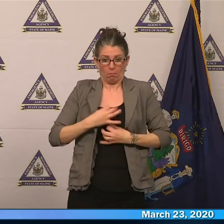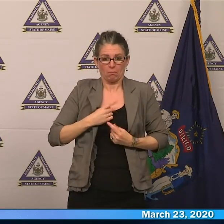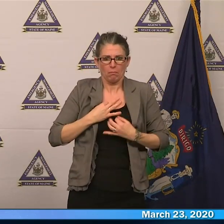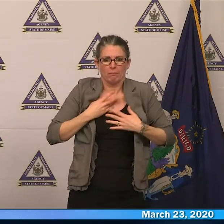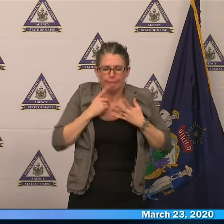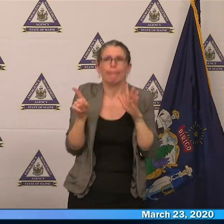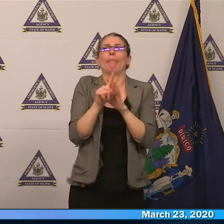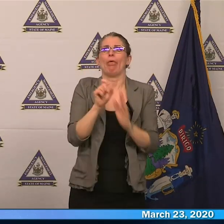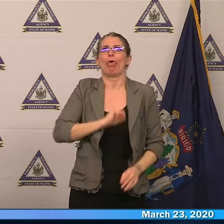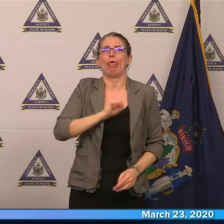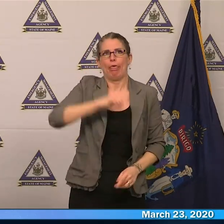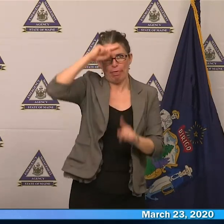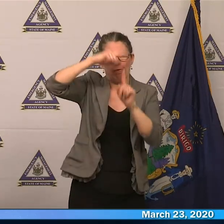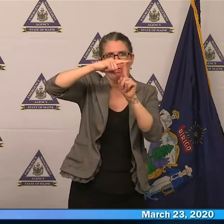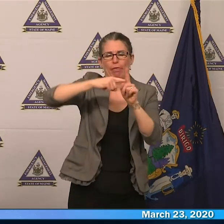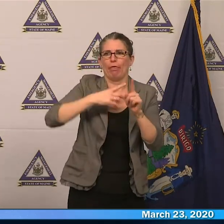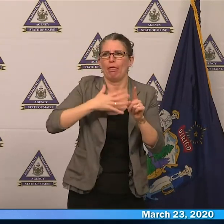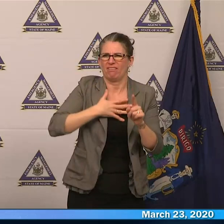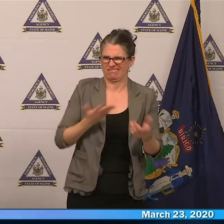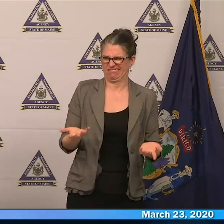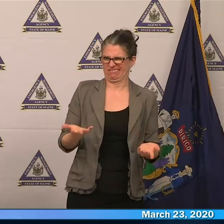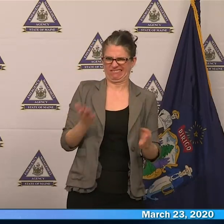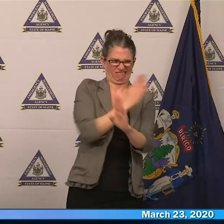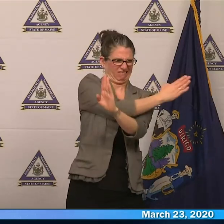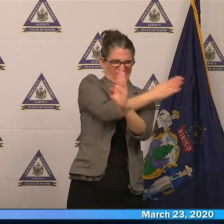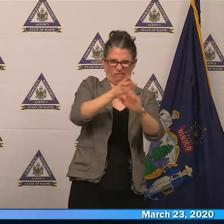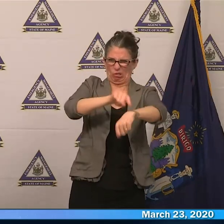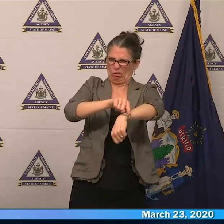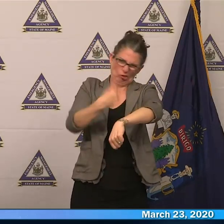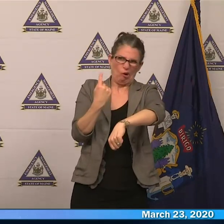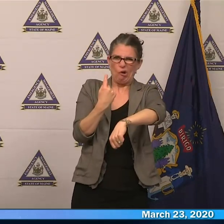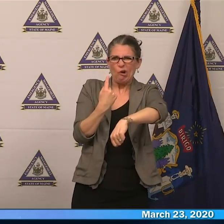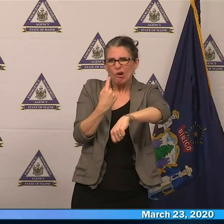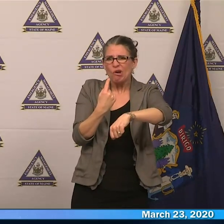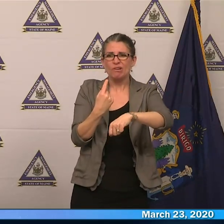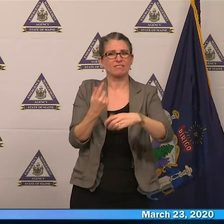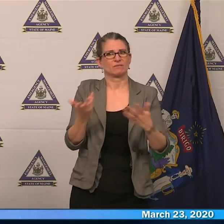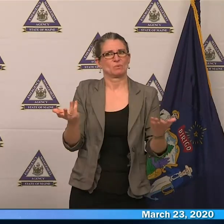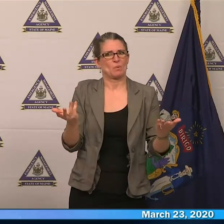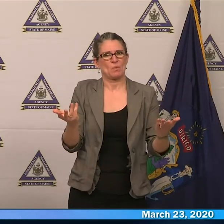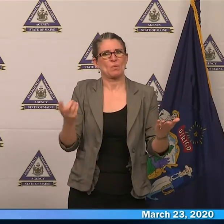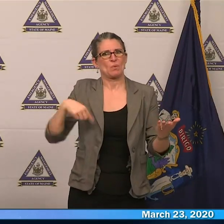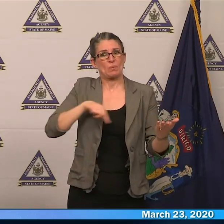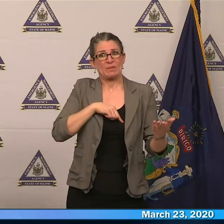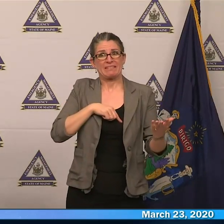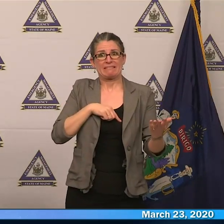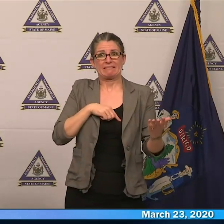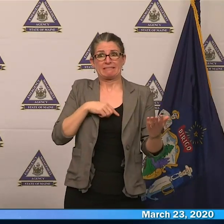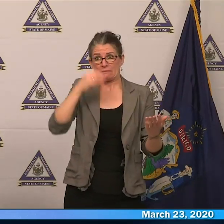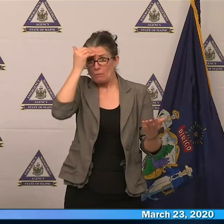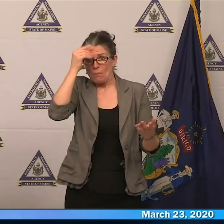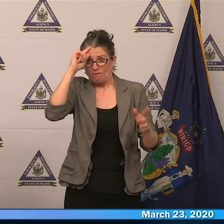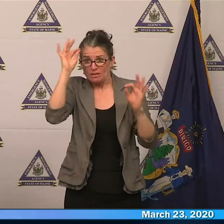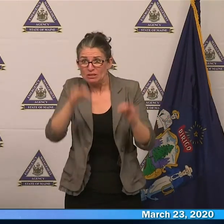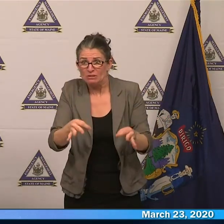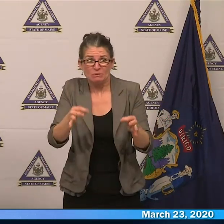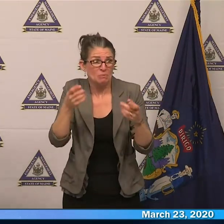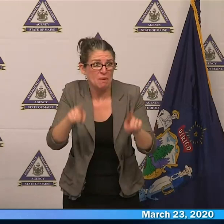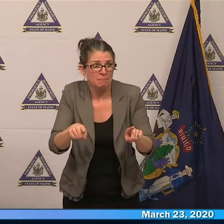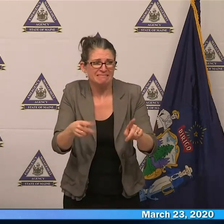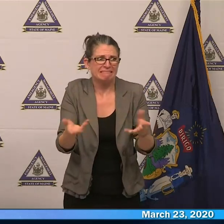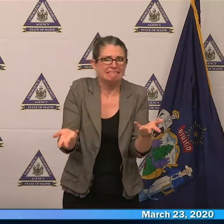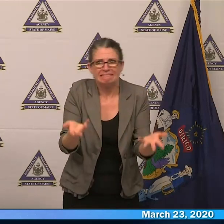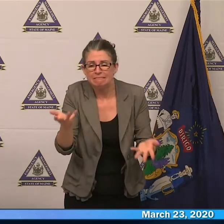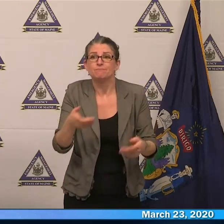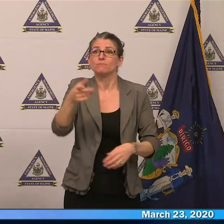something that was actually filmed anywhere from 2 to 16 days ago. And so for that reason, right now, what